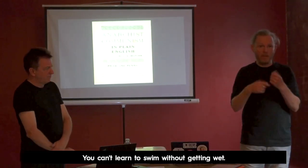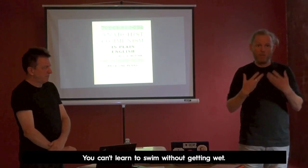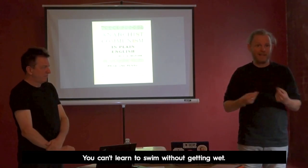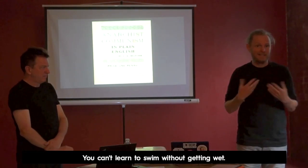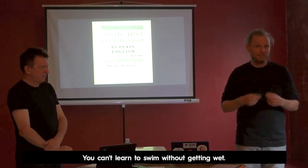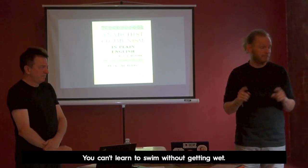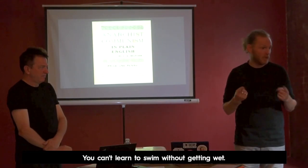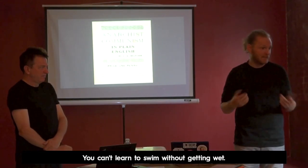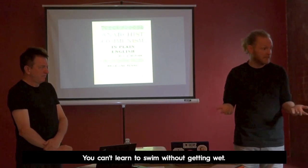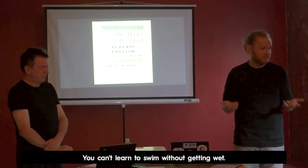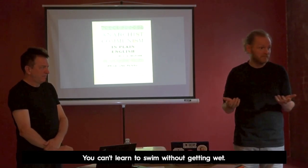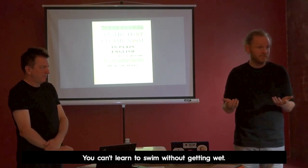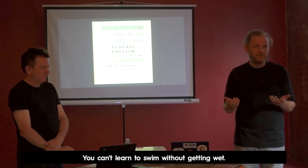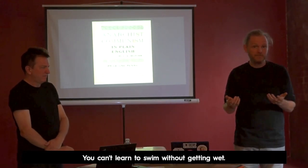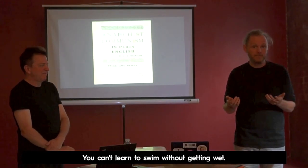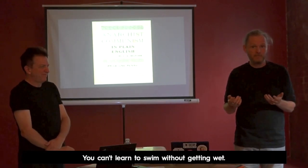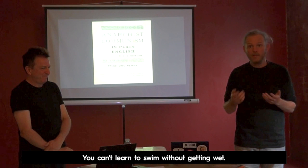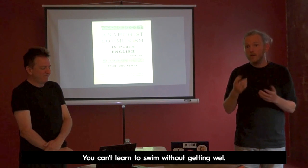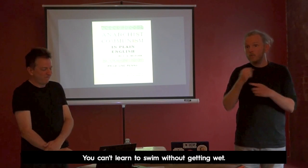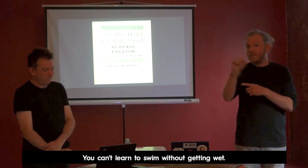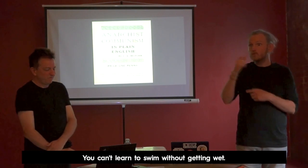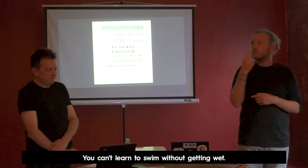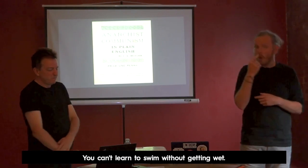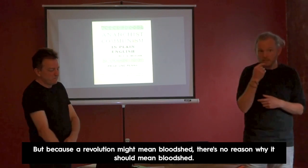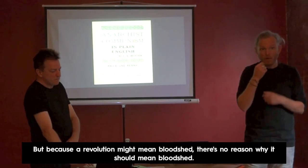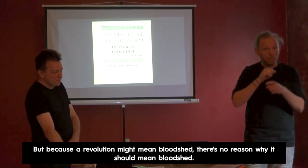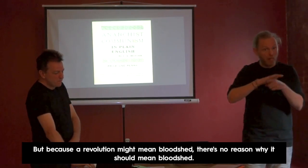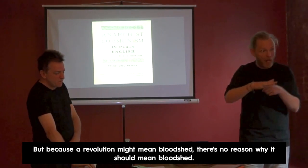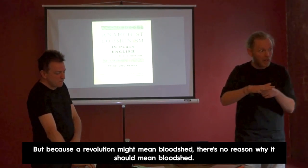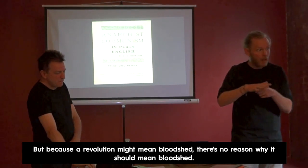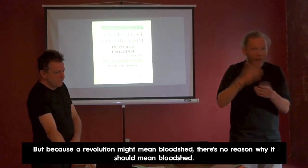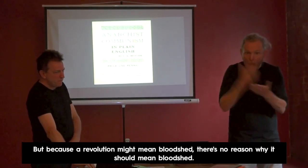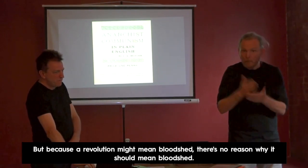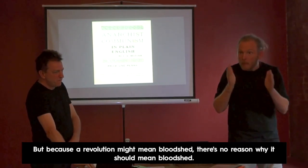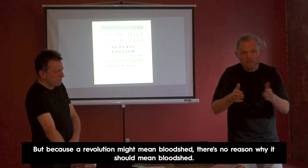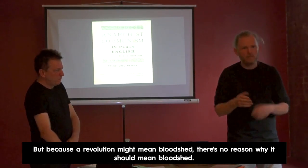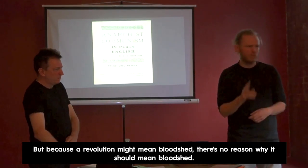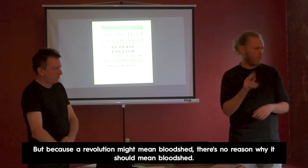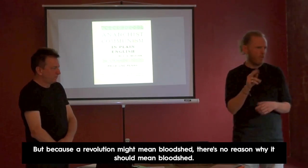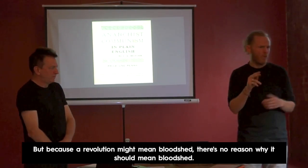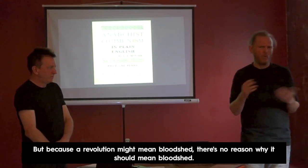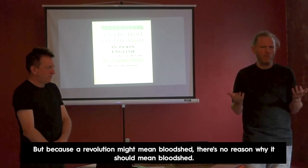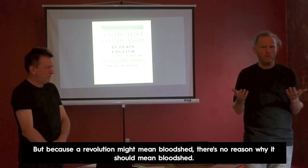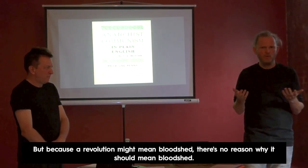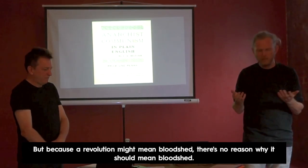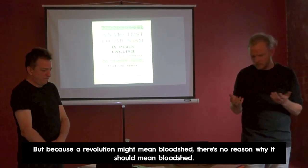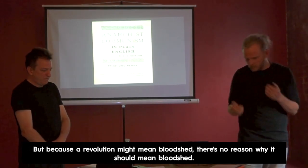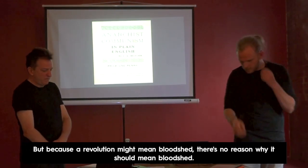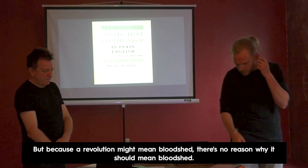You can't learn to swim without getting wet. But because a revolution might mean bloodshed, that is no reason why it should mean